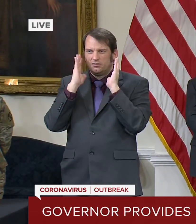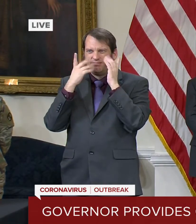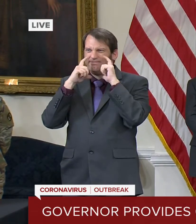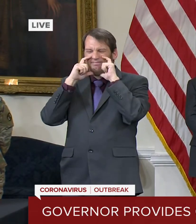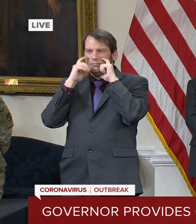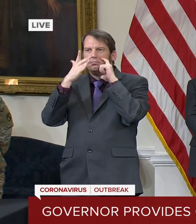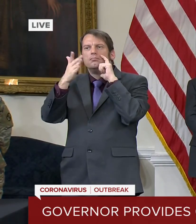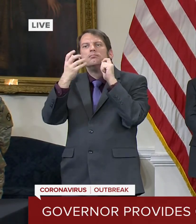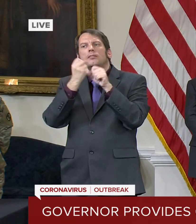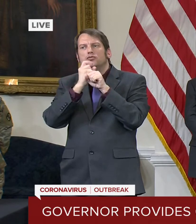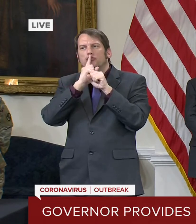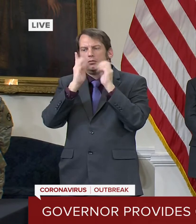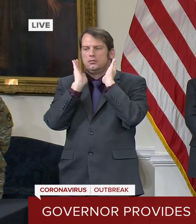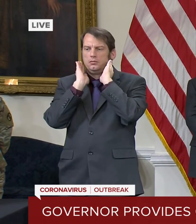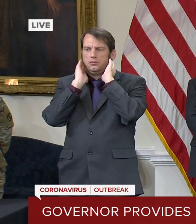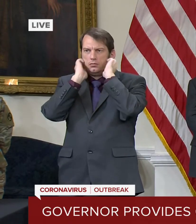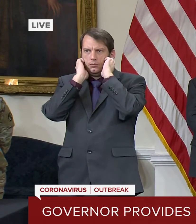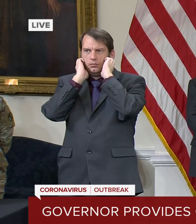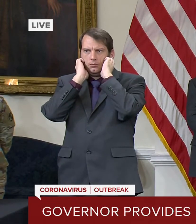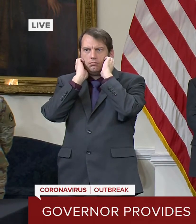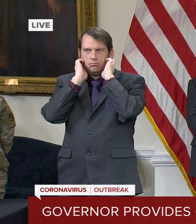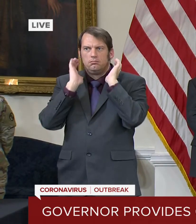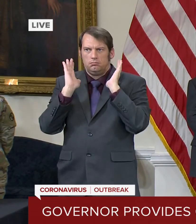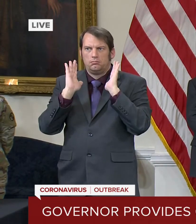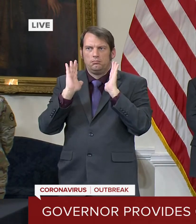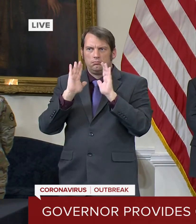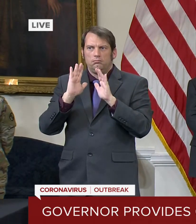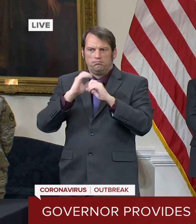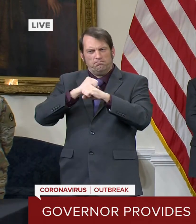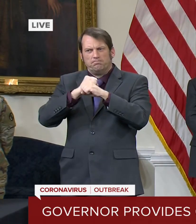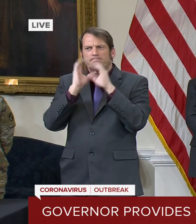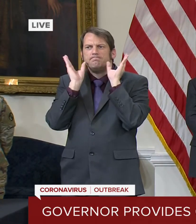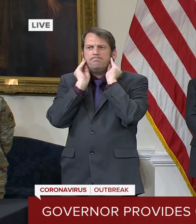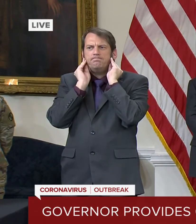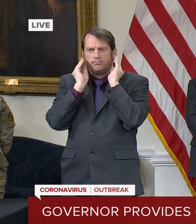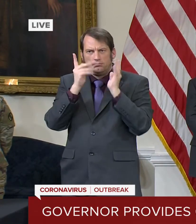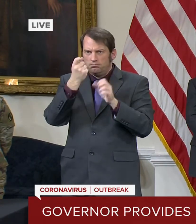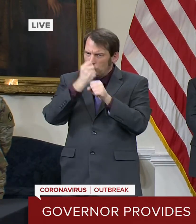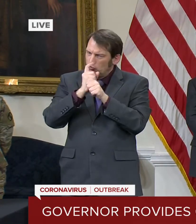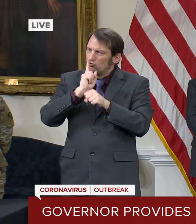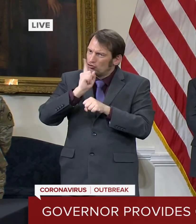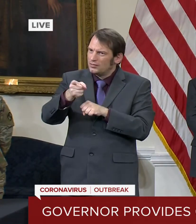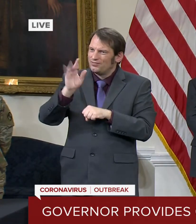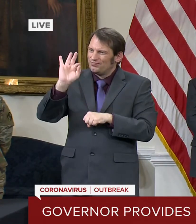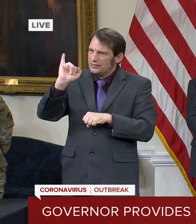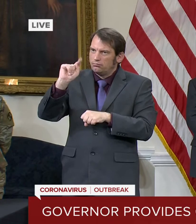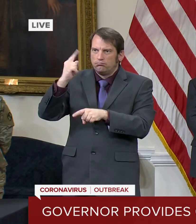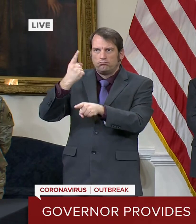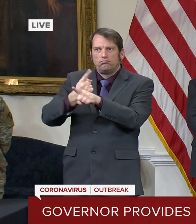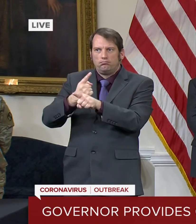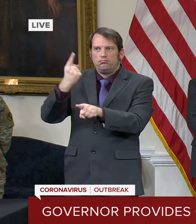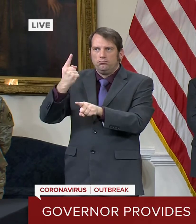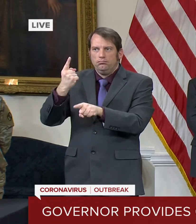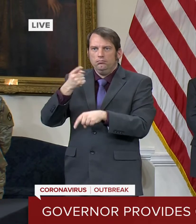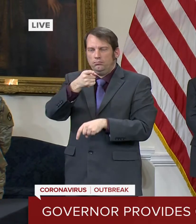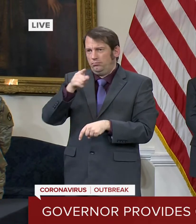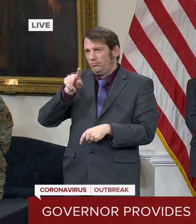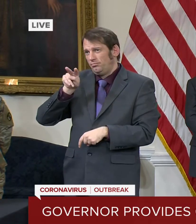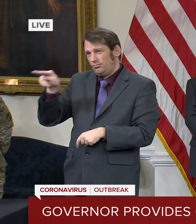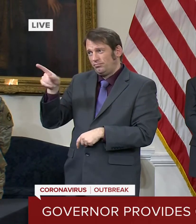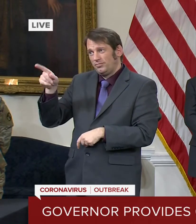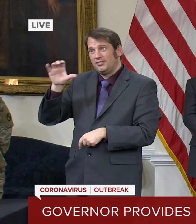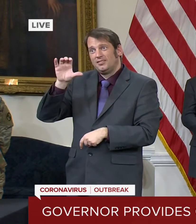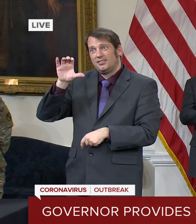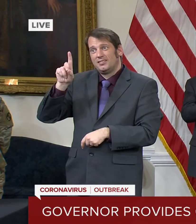on a second mask to improve the fit and increase protection. The CDC on their website has other instructions that